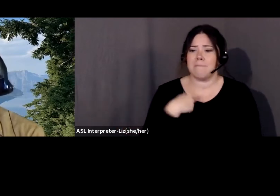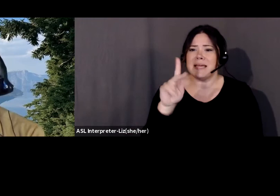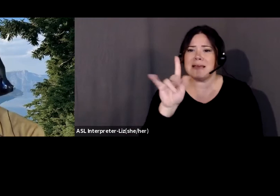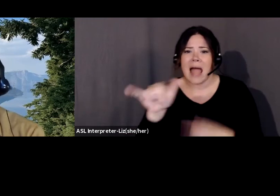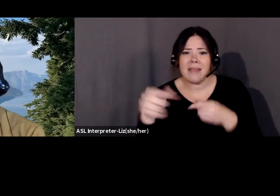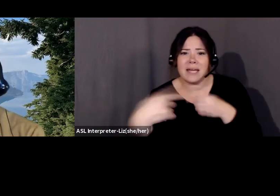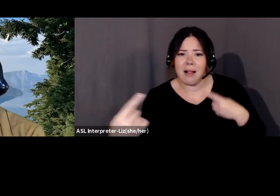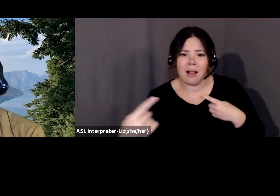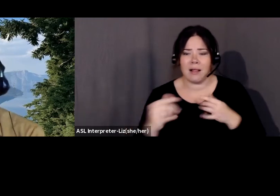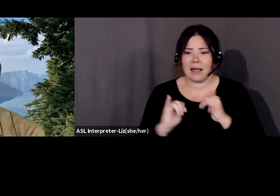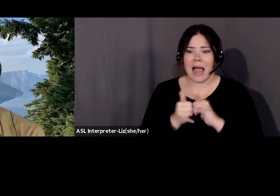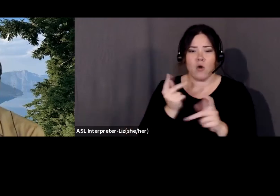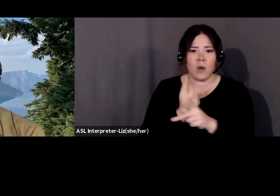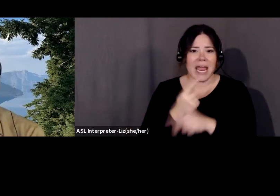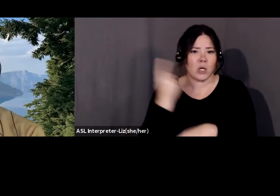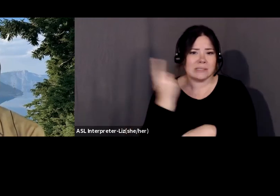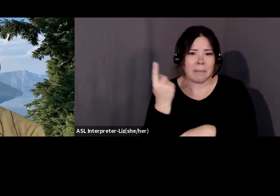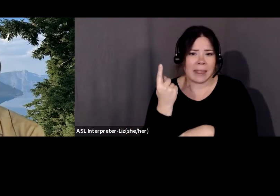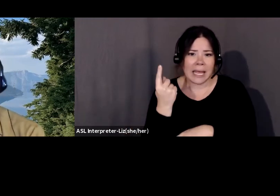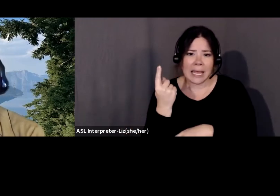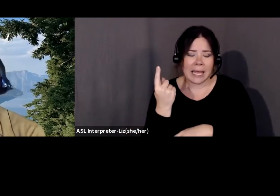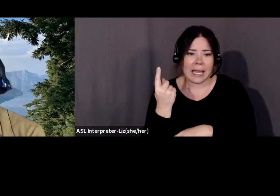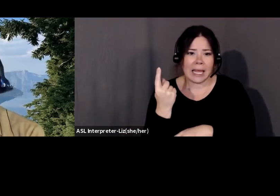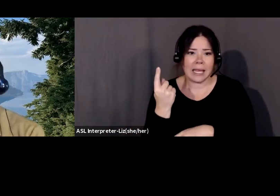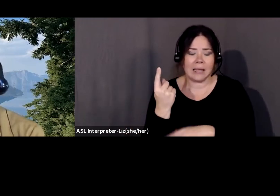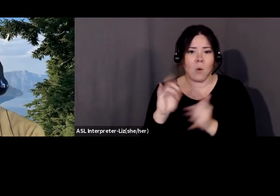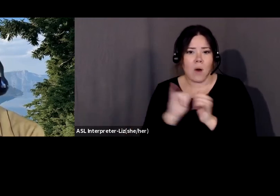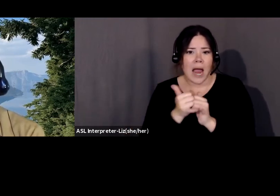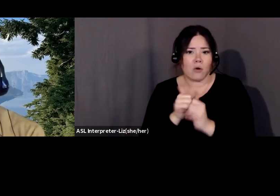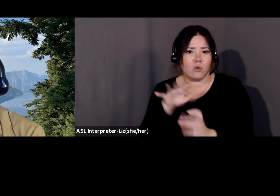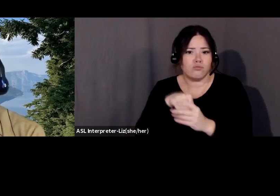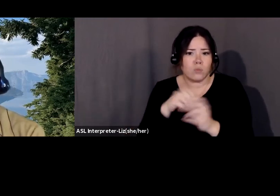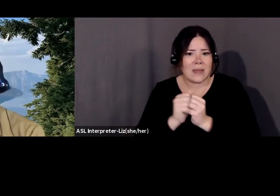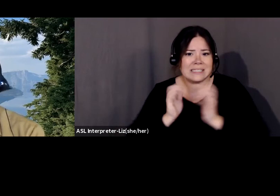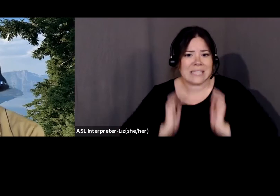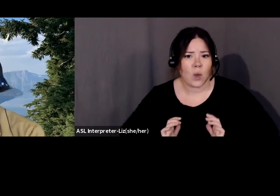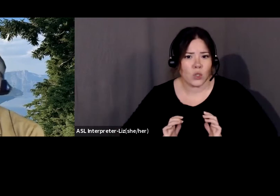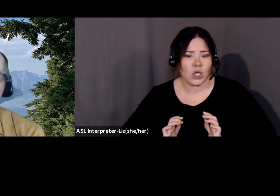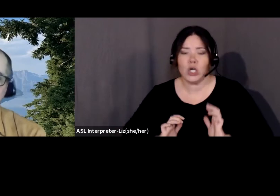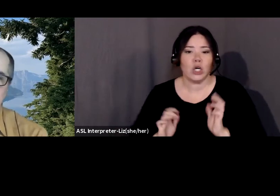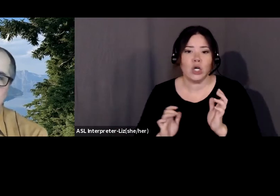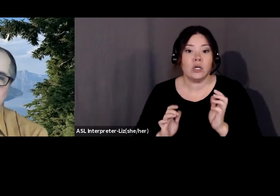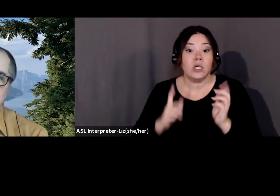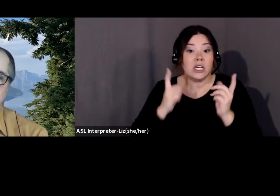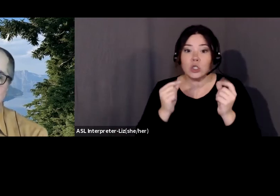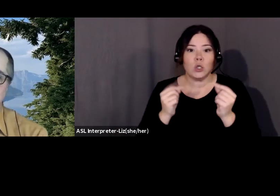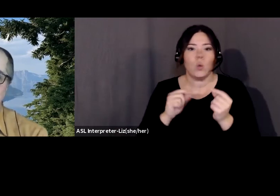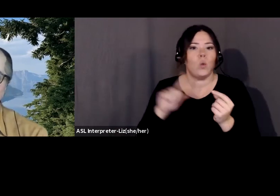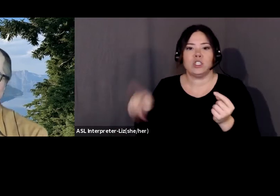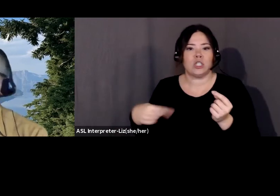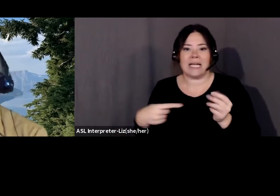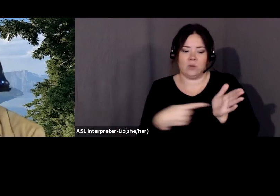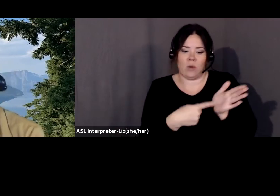to handle something or how to engage with a stakeholder. We simply are referencing